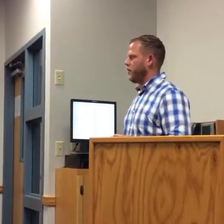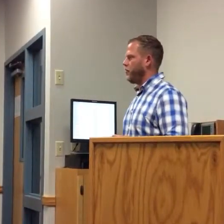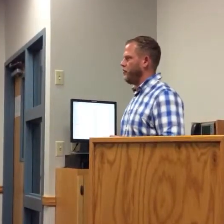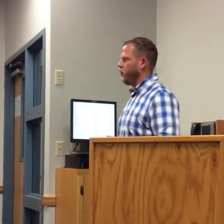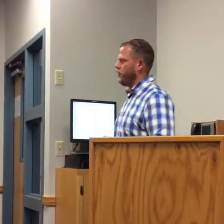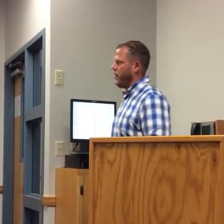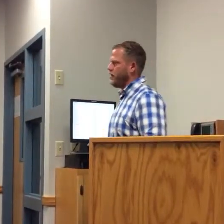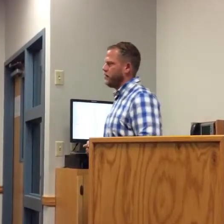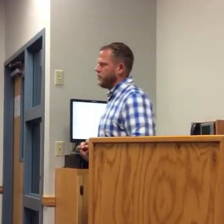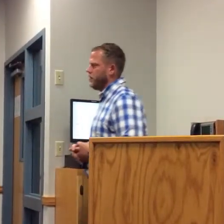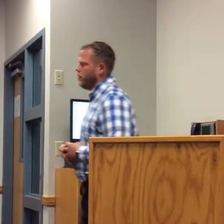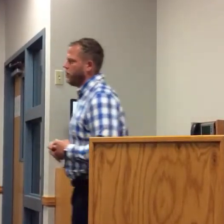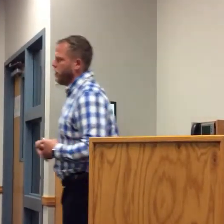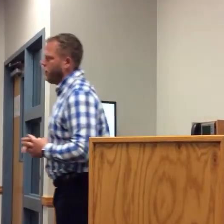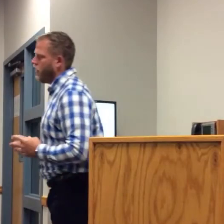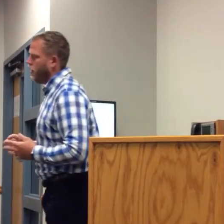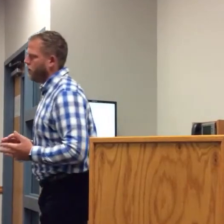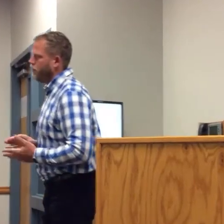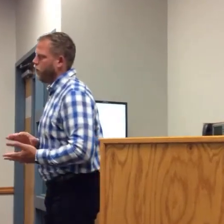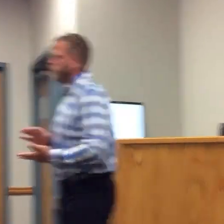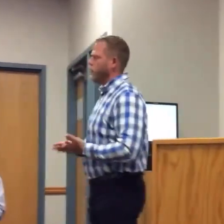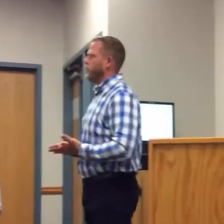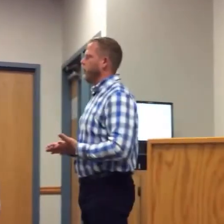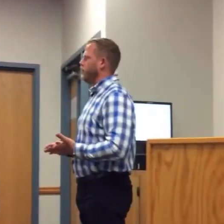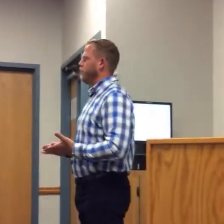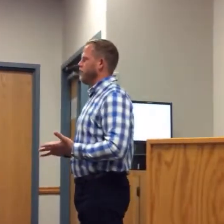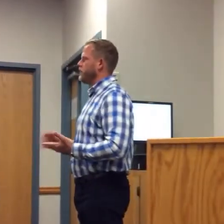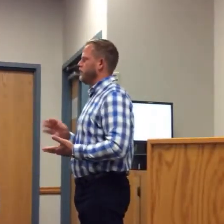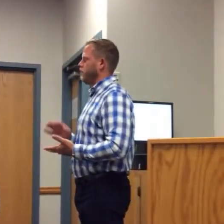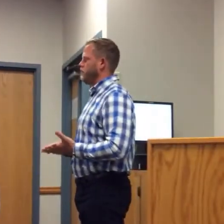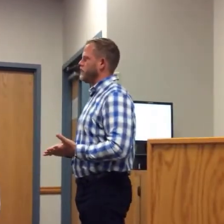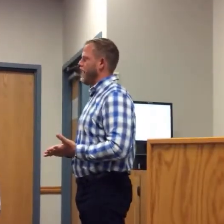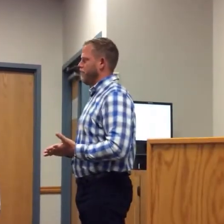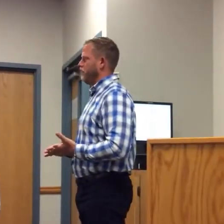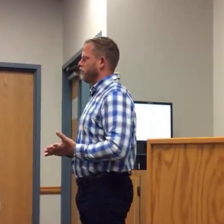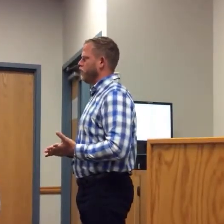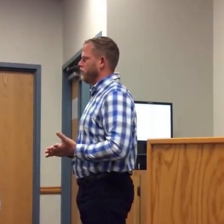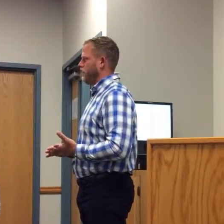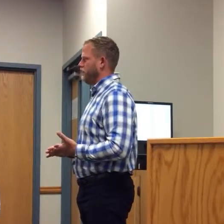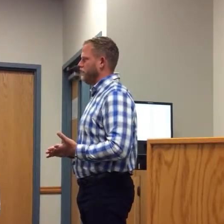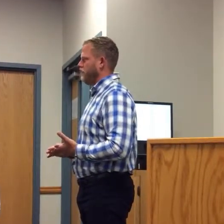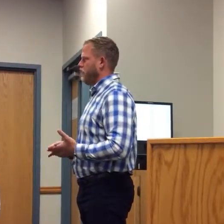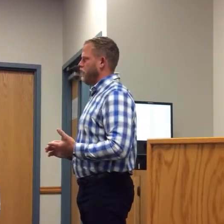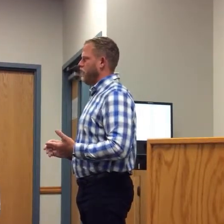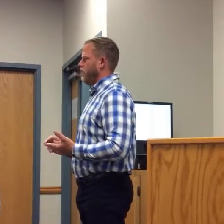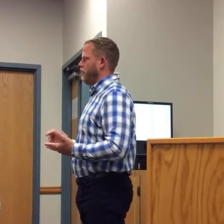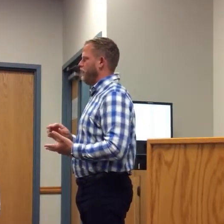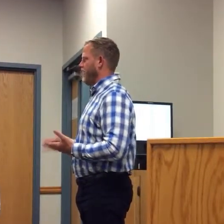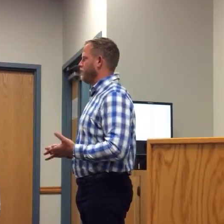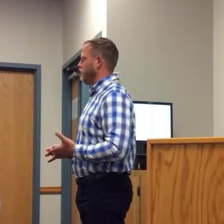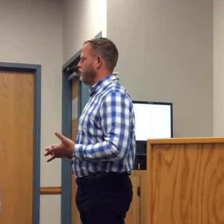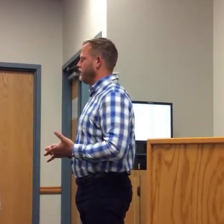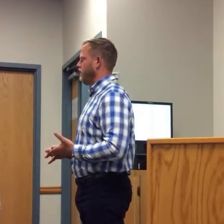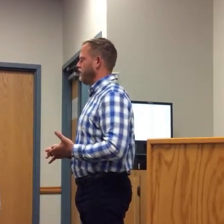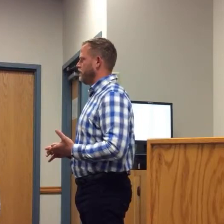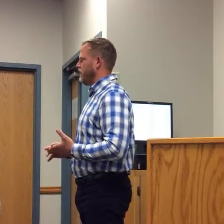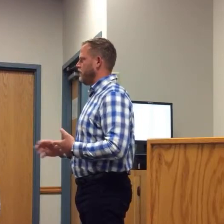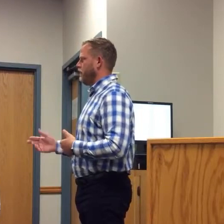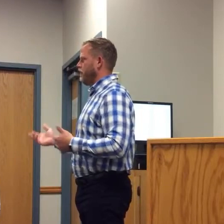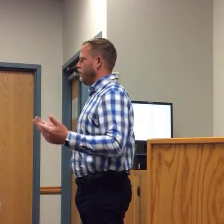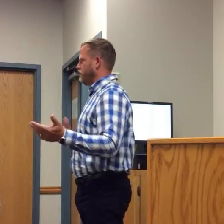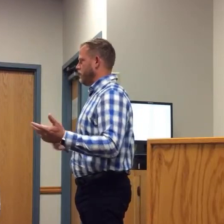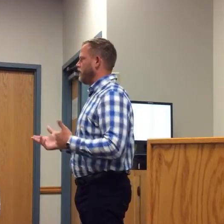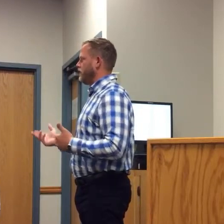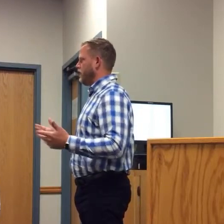it was probably more than 8 years ago. When we were going through budget cuts, we used to have middle school tennis, and that's one of those things